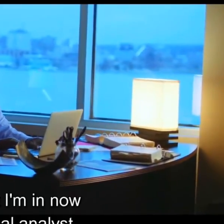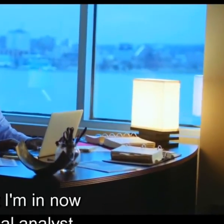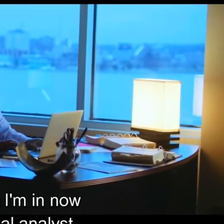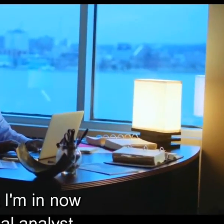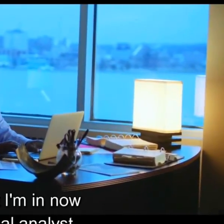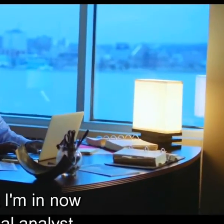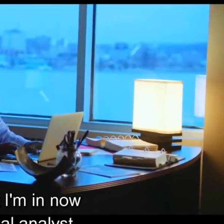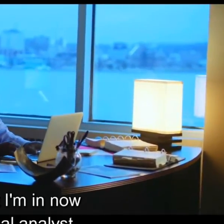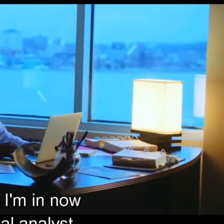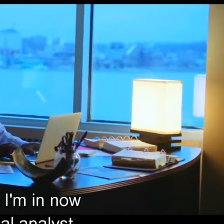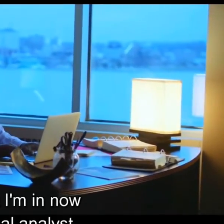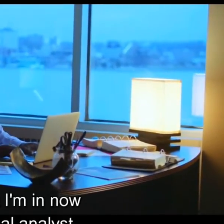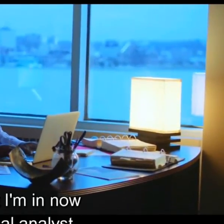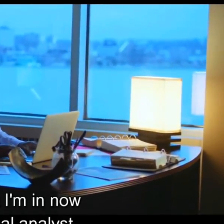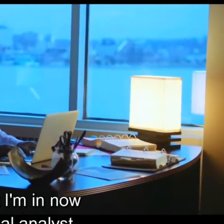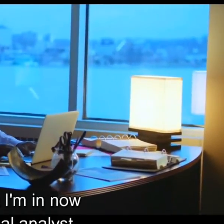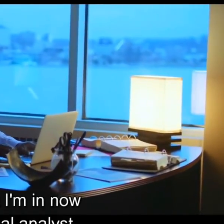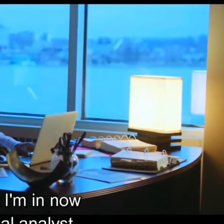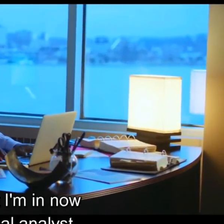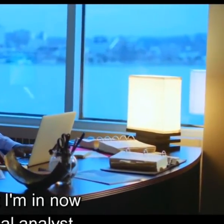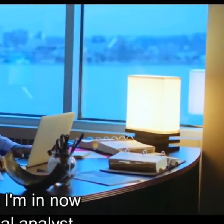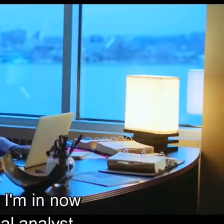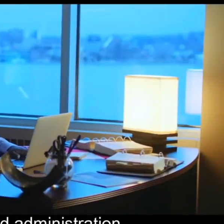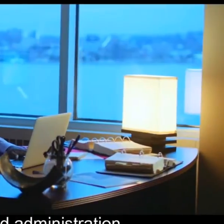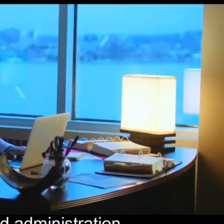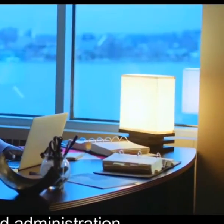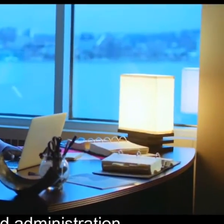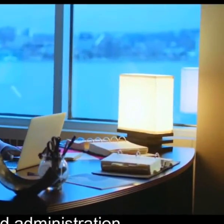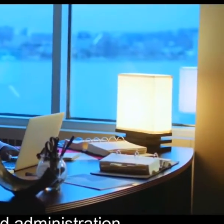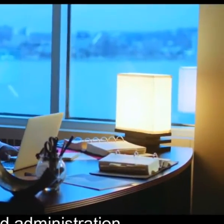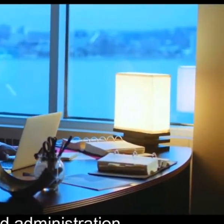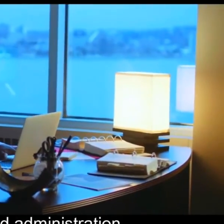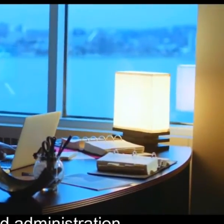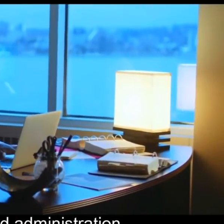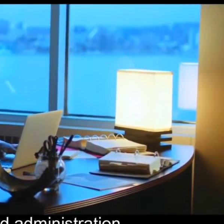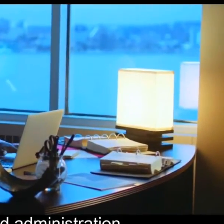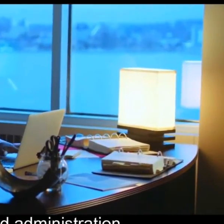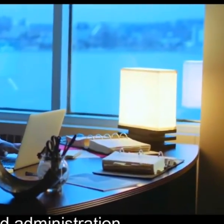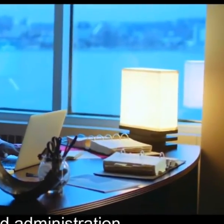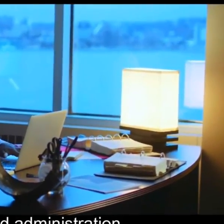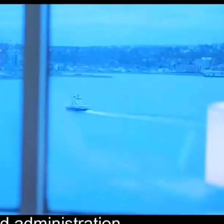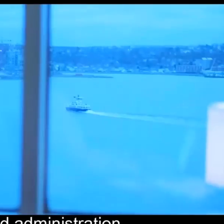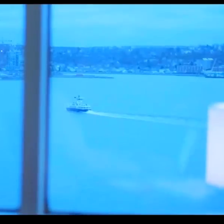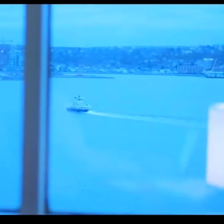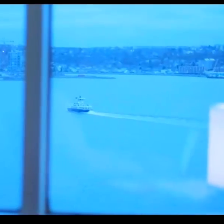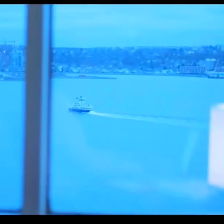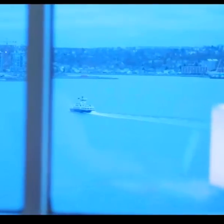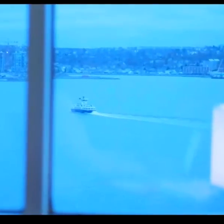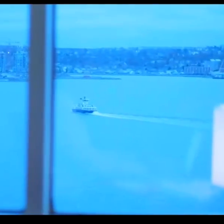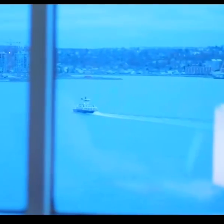The career that I'm in now is an operation analyst, and we do hedge fund administration.